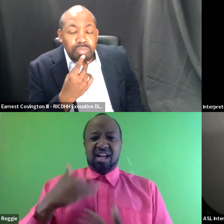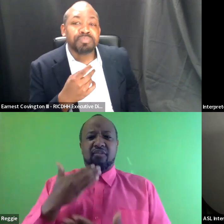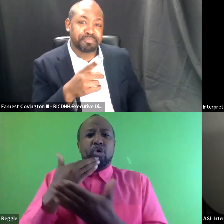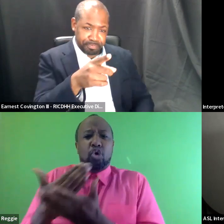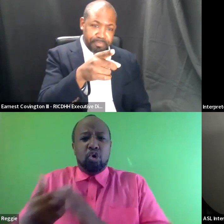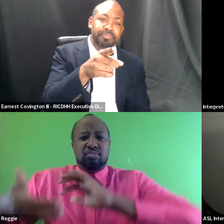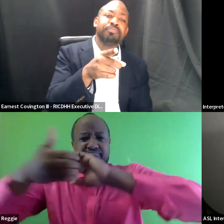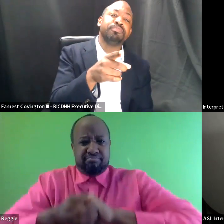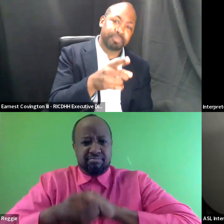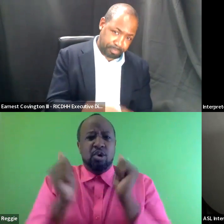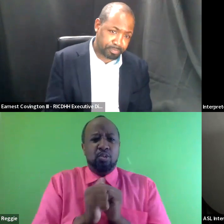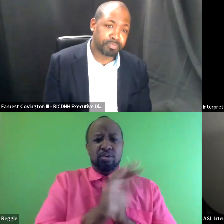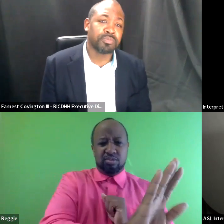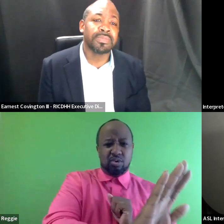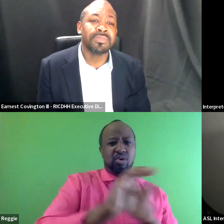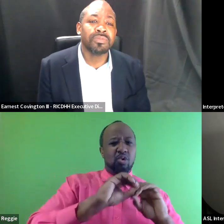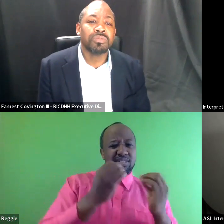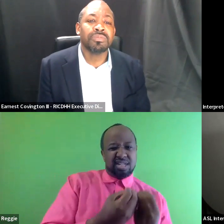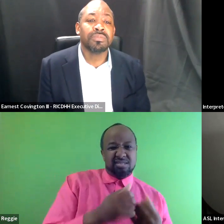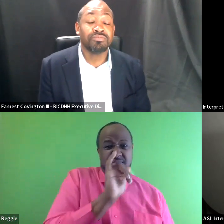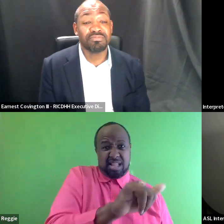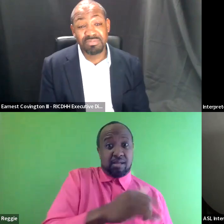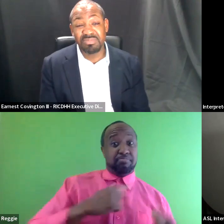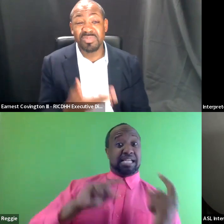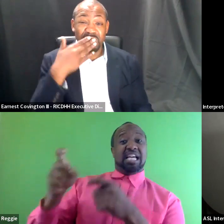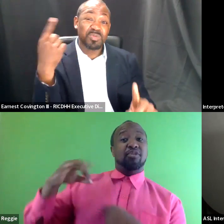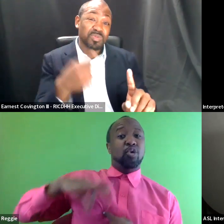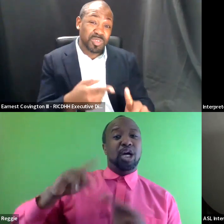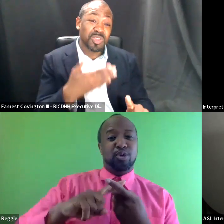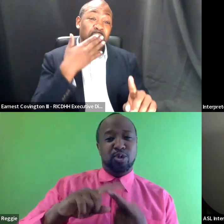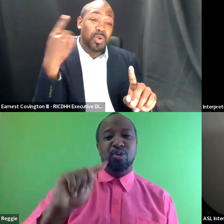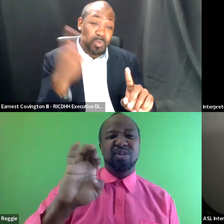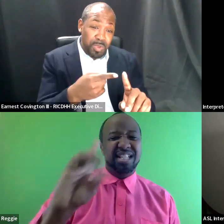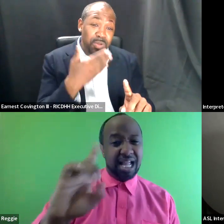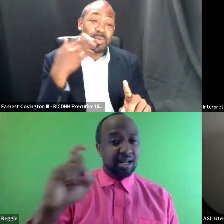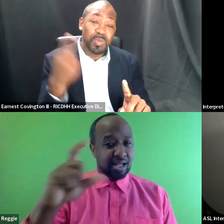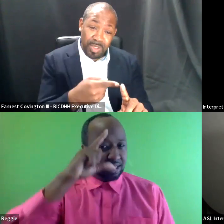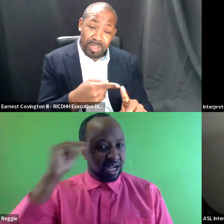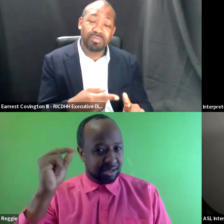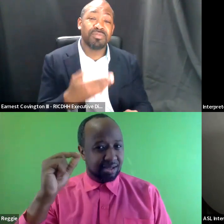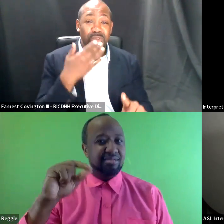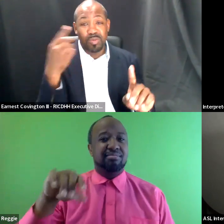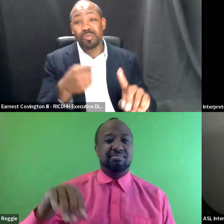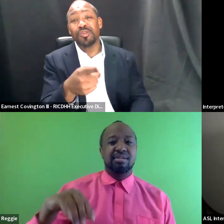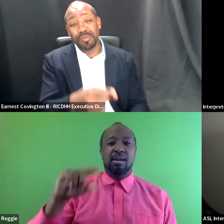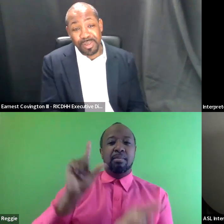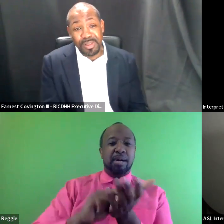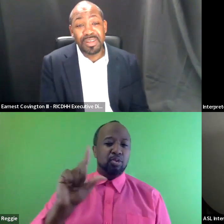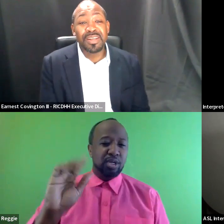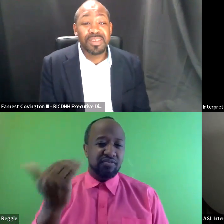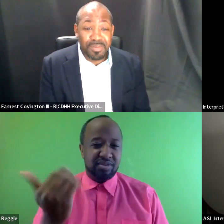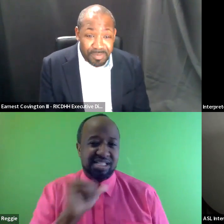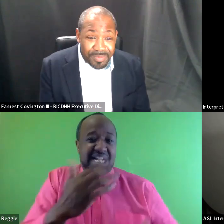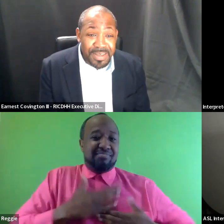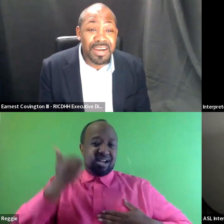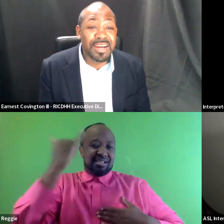So figure out who are the organizers in your community that you should ally with and pull into the good works you're trying to do. And